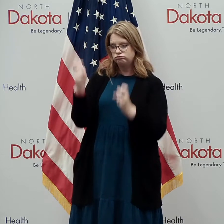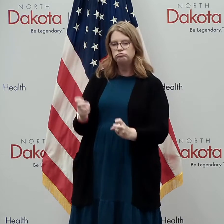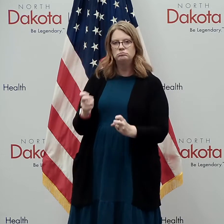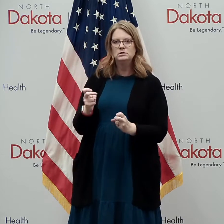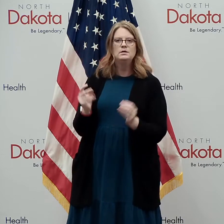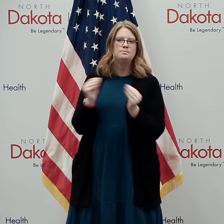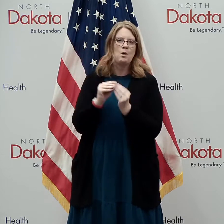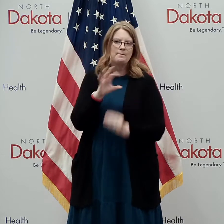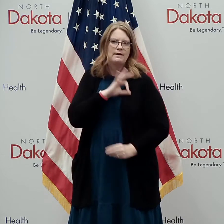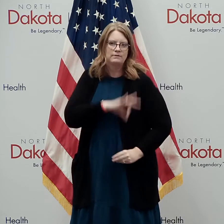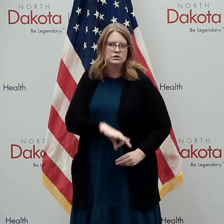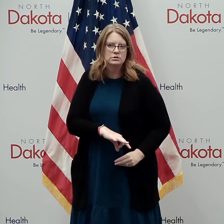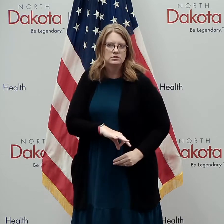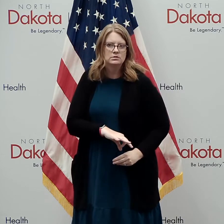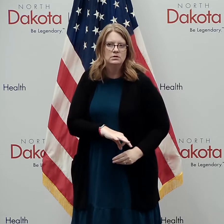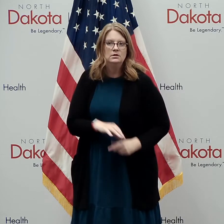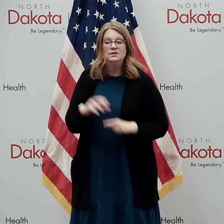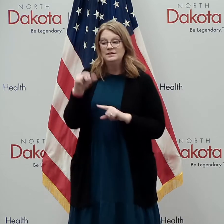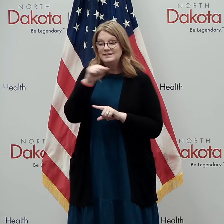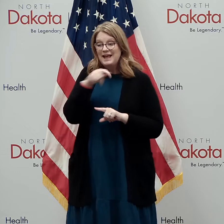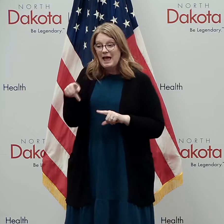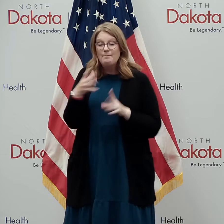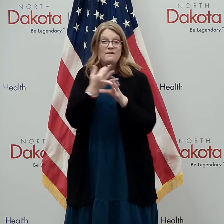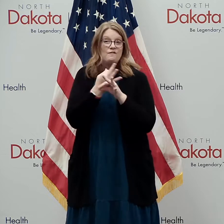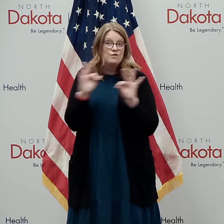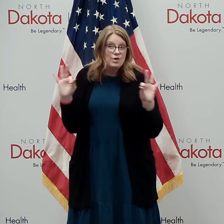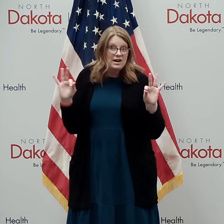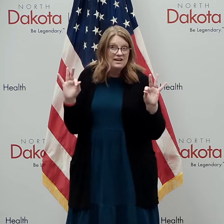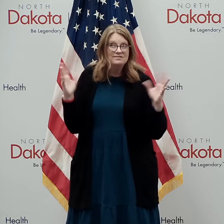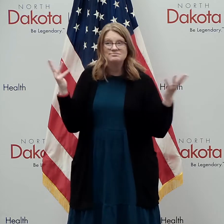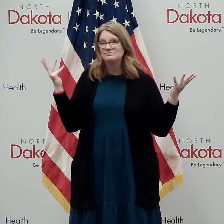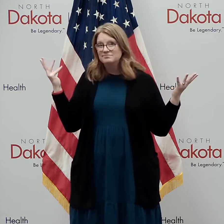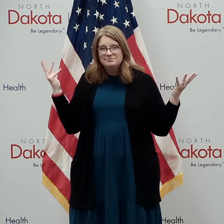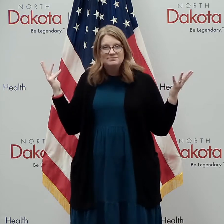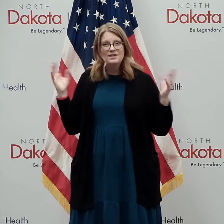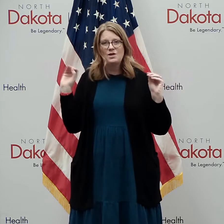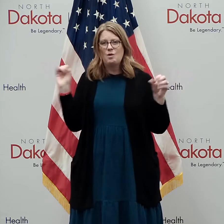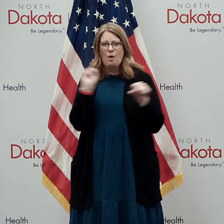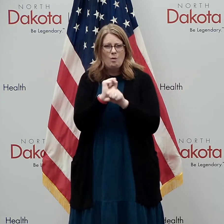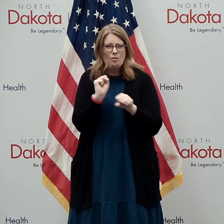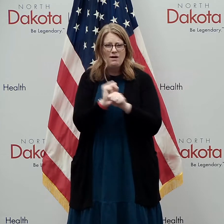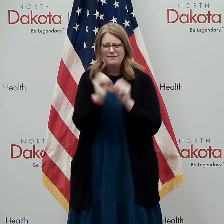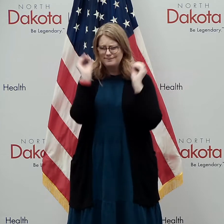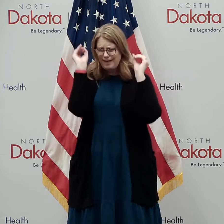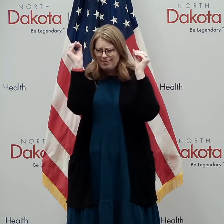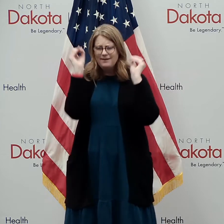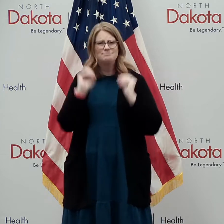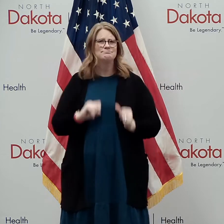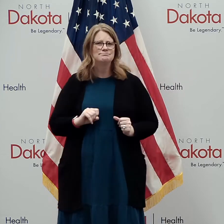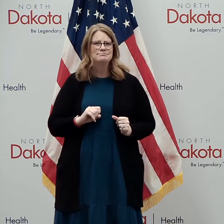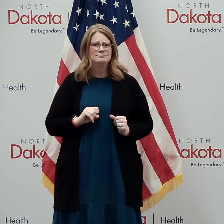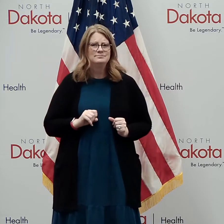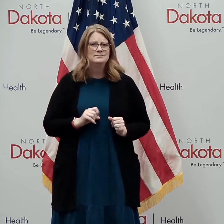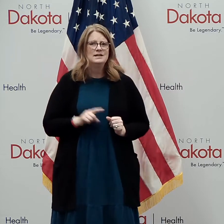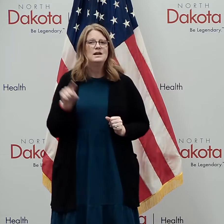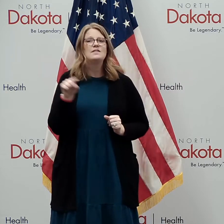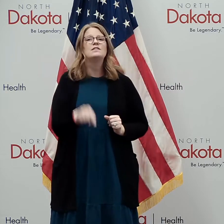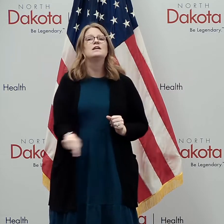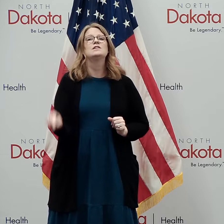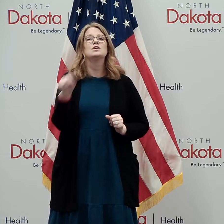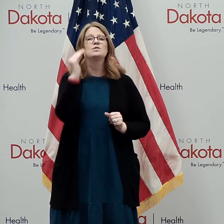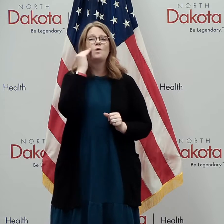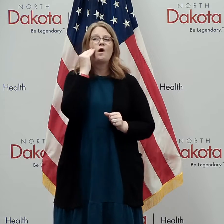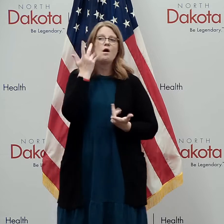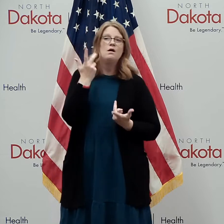be. This is, again, these applications are free, they're low cost, you don't have to do any work. And again, this helps you know your status of who you've been